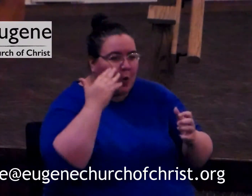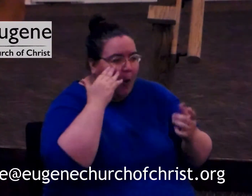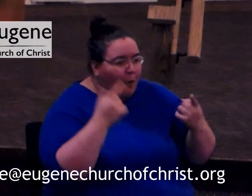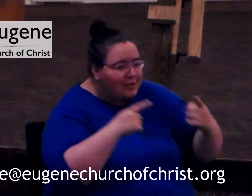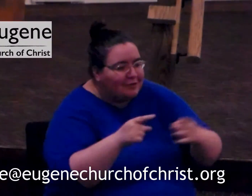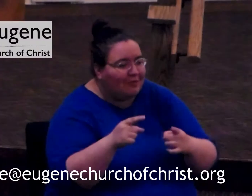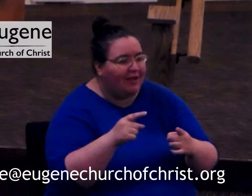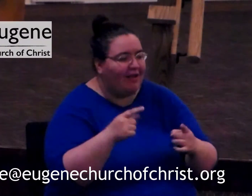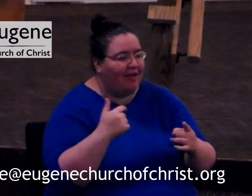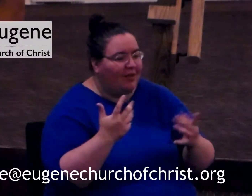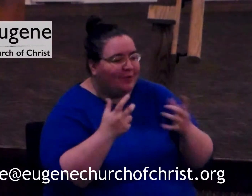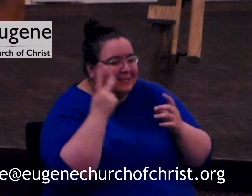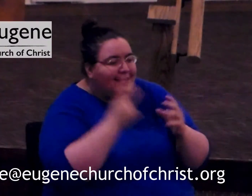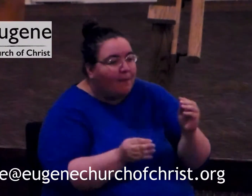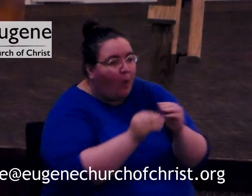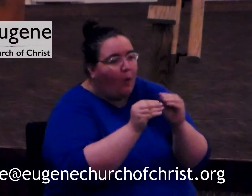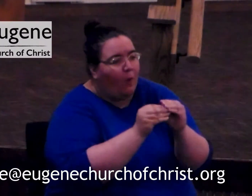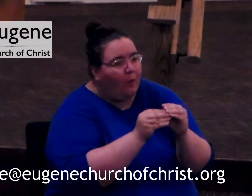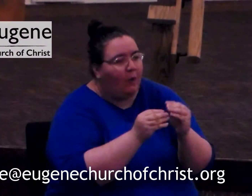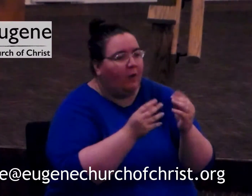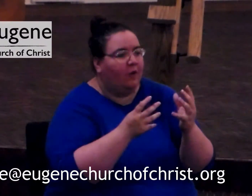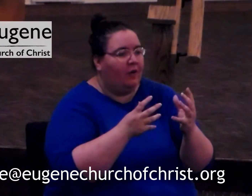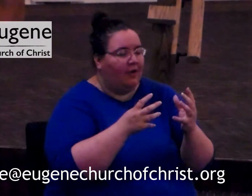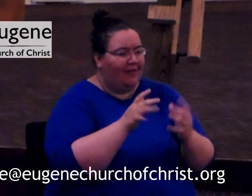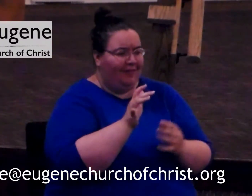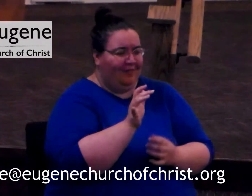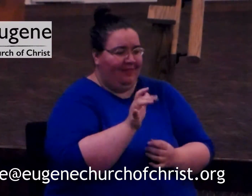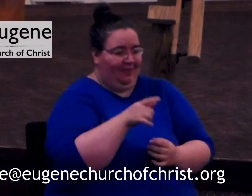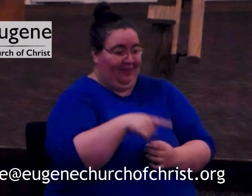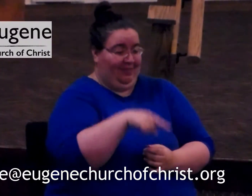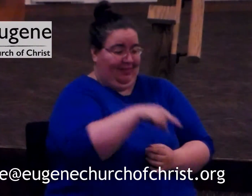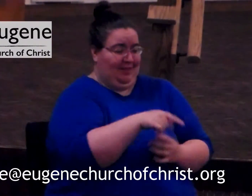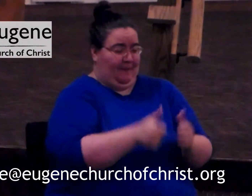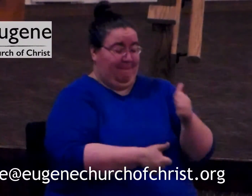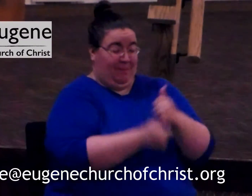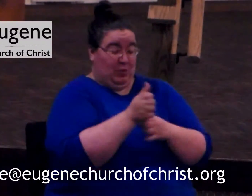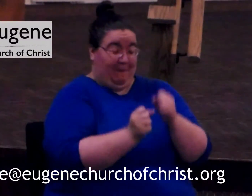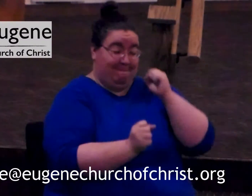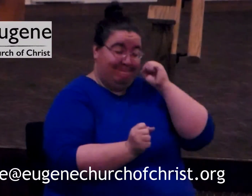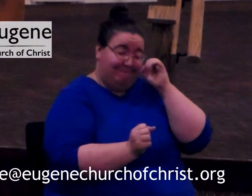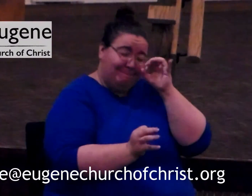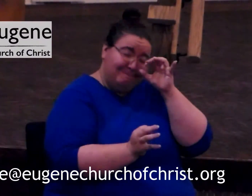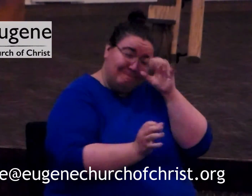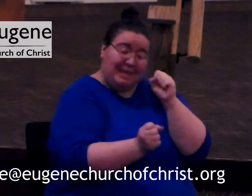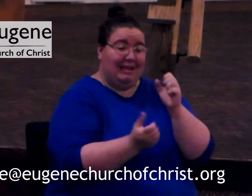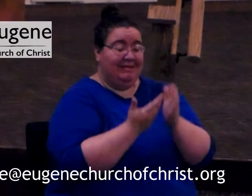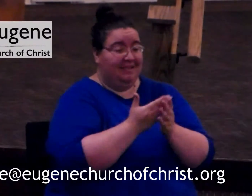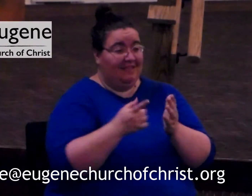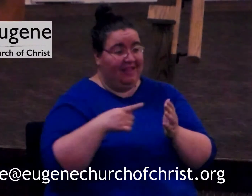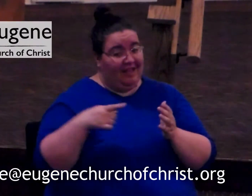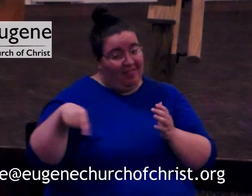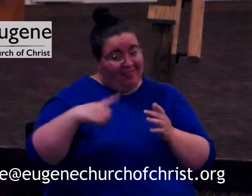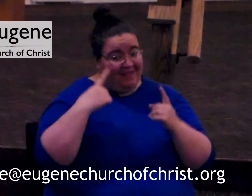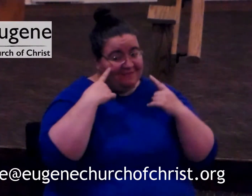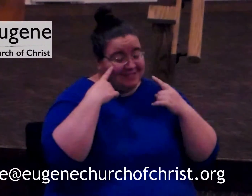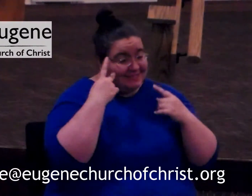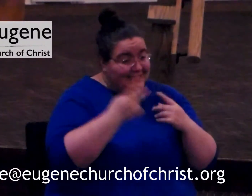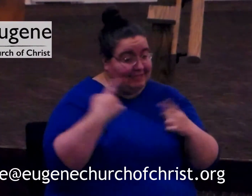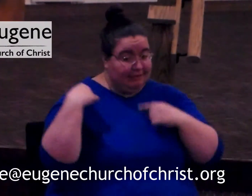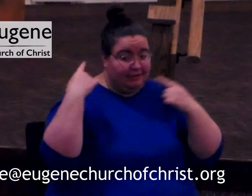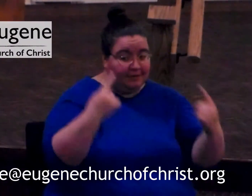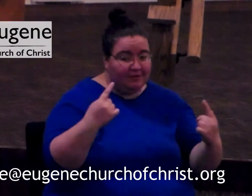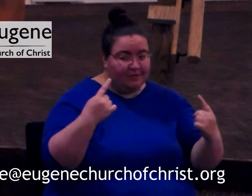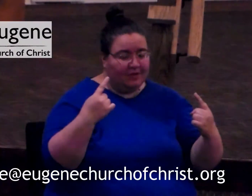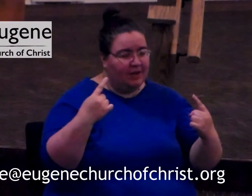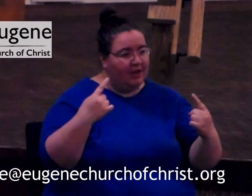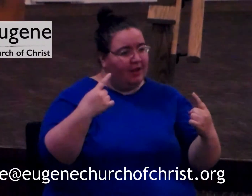on here. They want to see more. This is the most amazing thing that many of them have ever seen and ever will see. And the religious